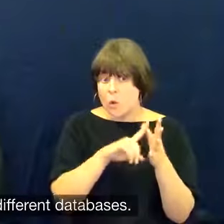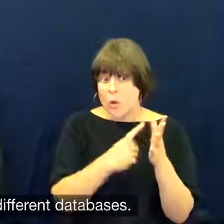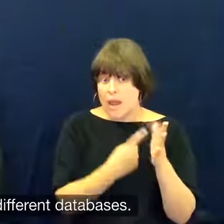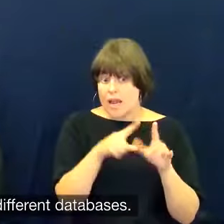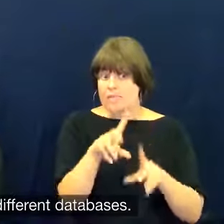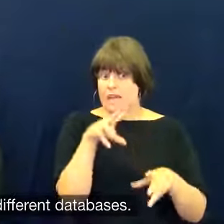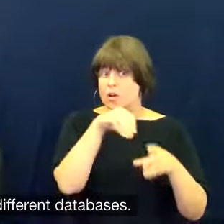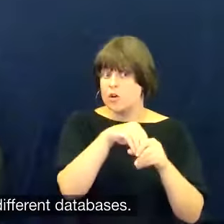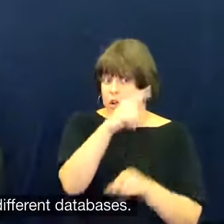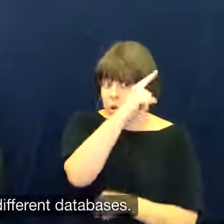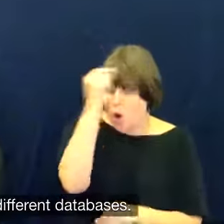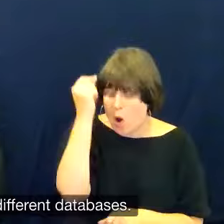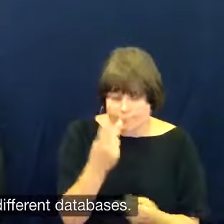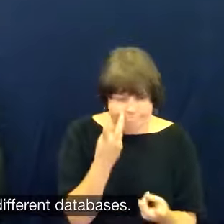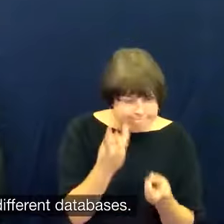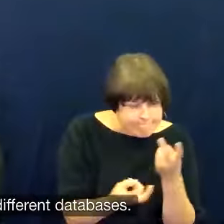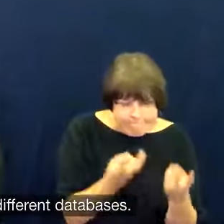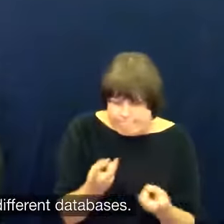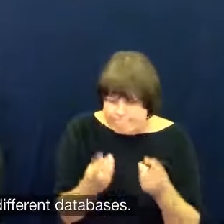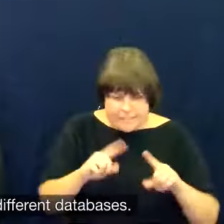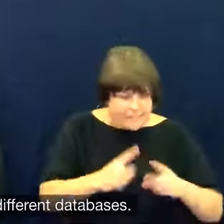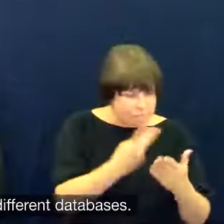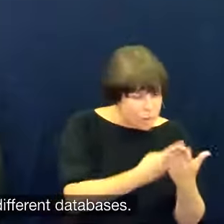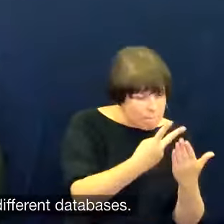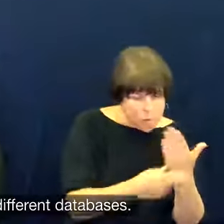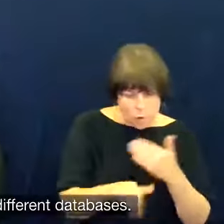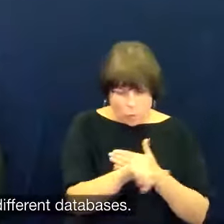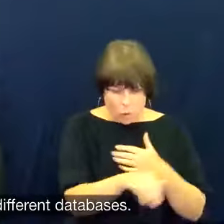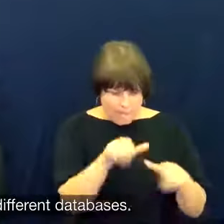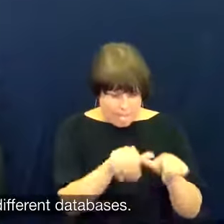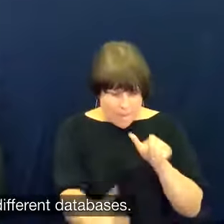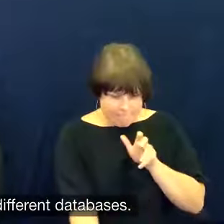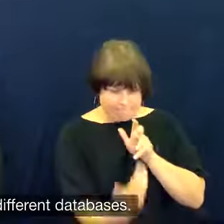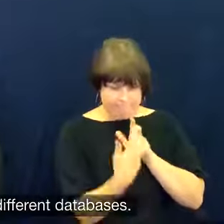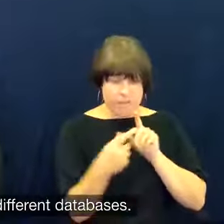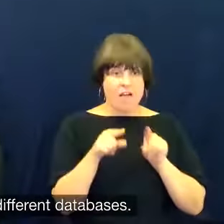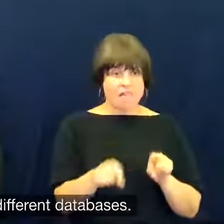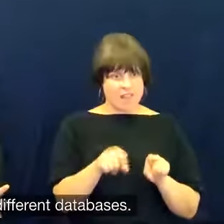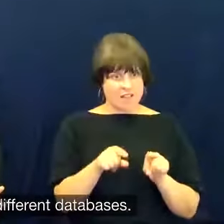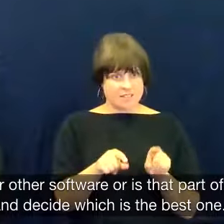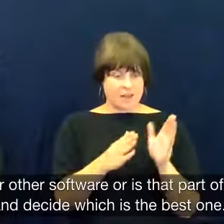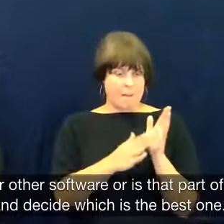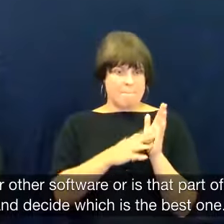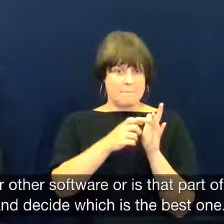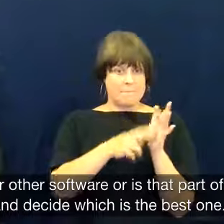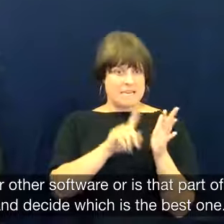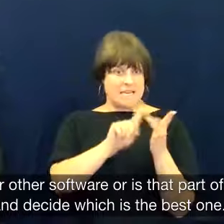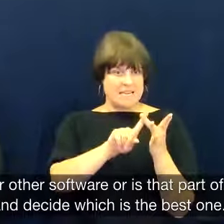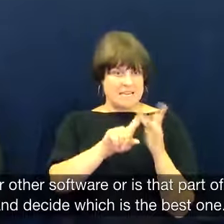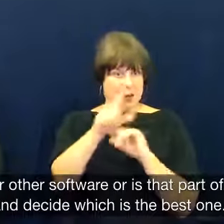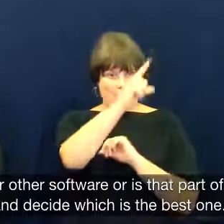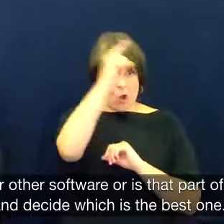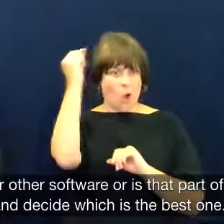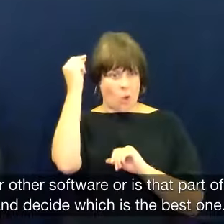of the goal, is to explore databases and even decide which the best one is? that's like a mini goal in the overarching